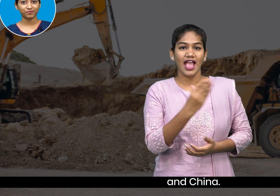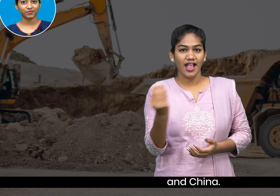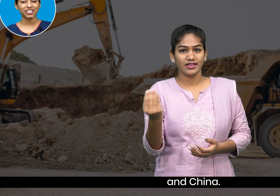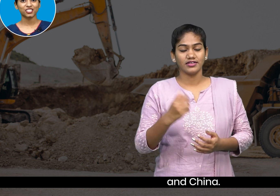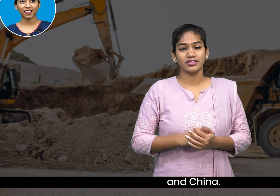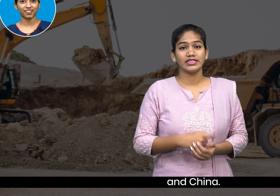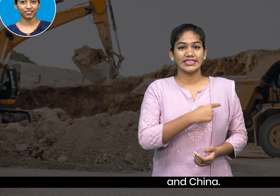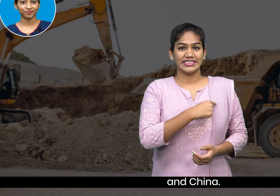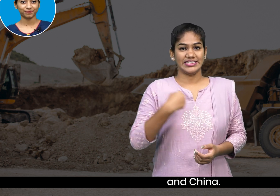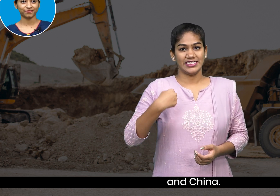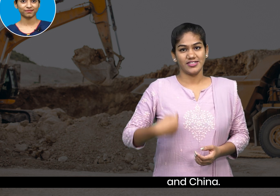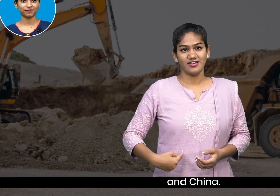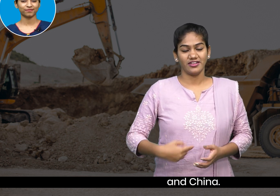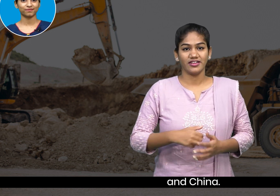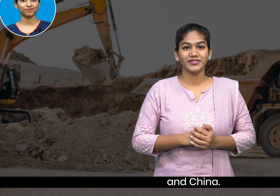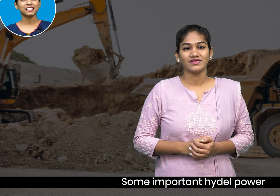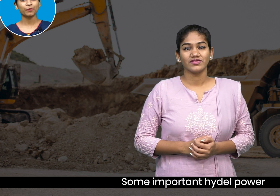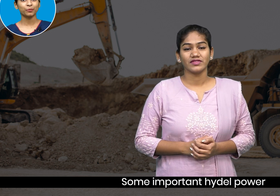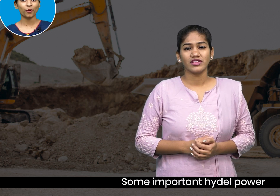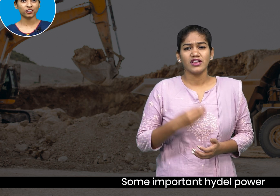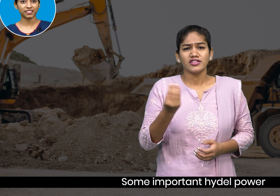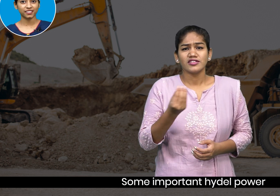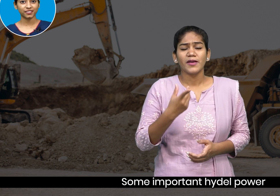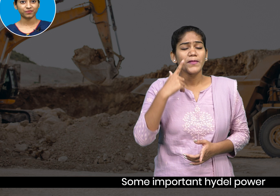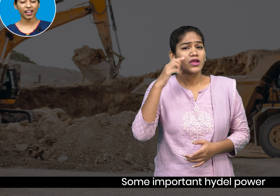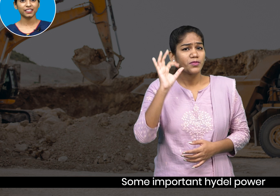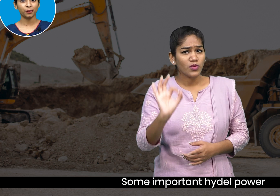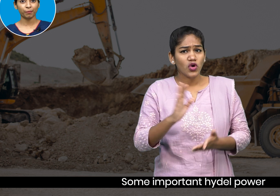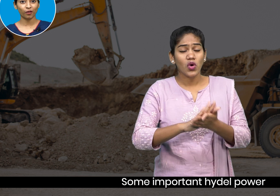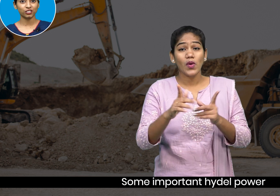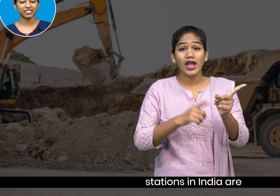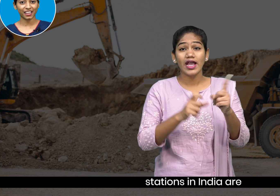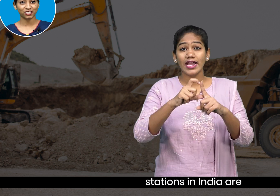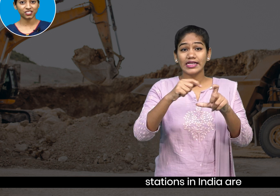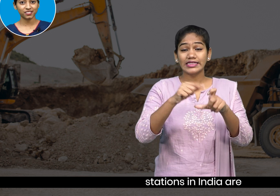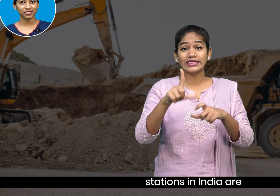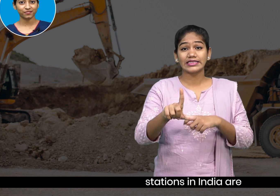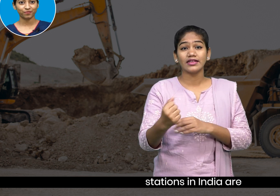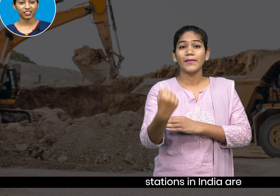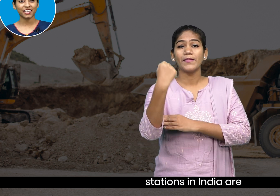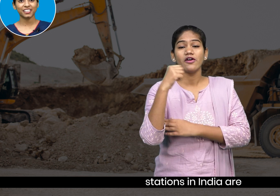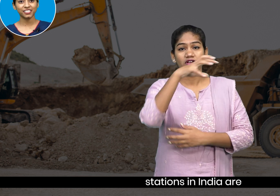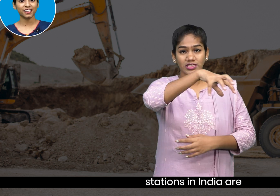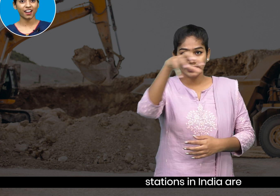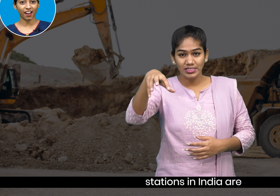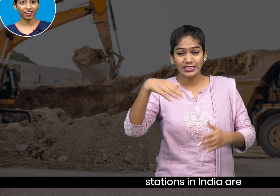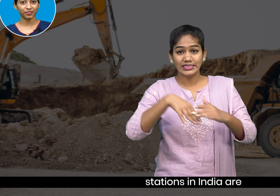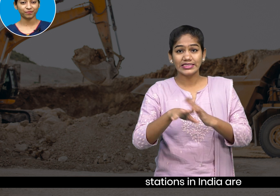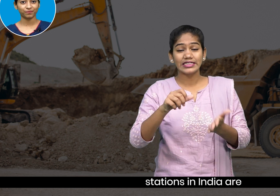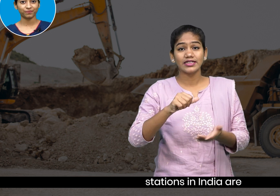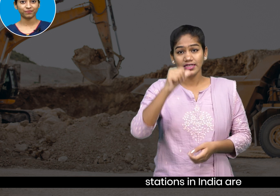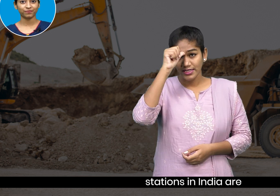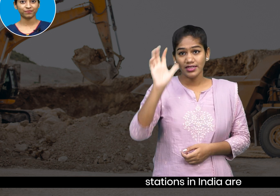and China. Some important tidal power stations in India